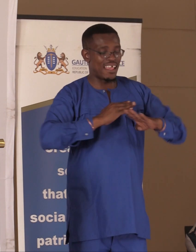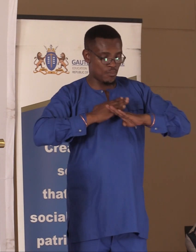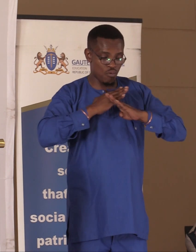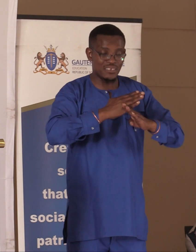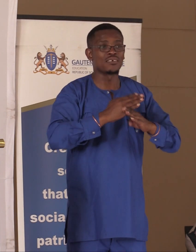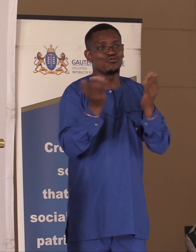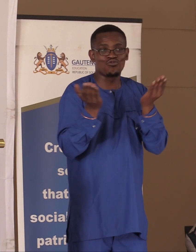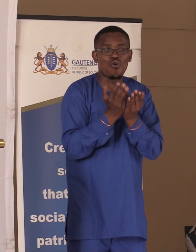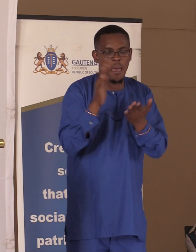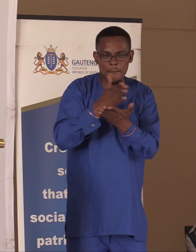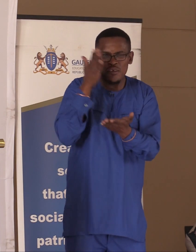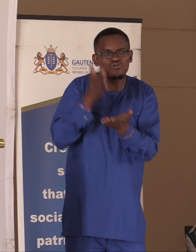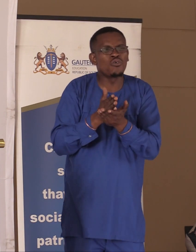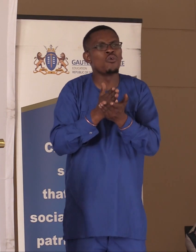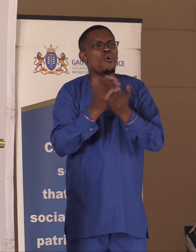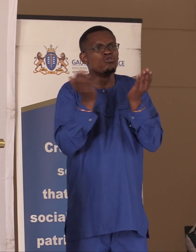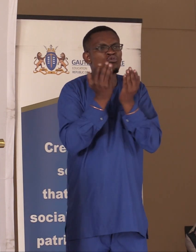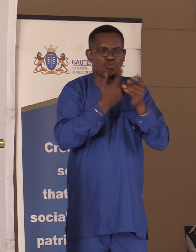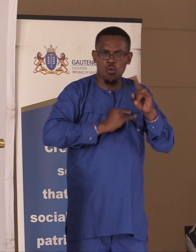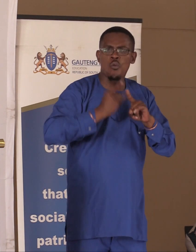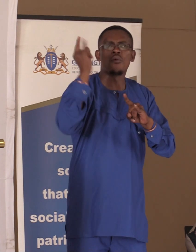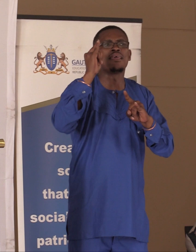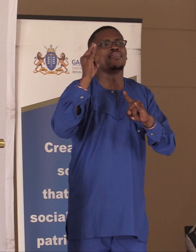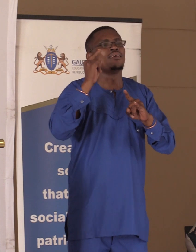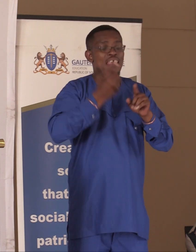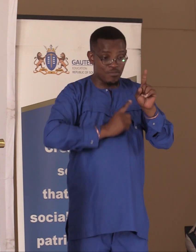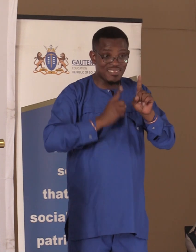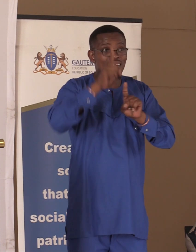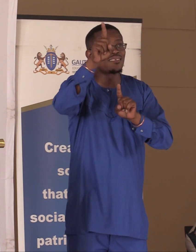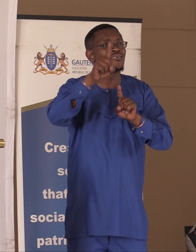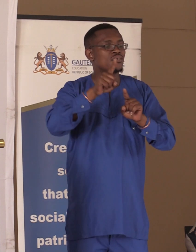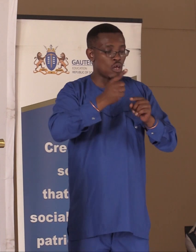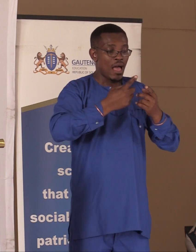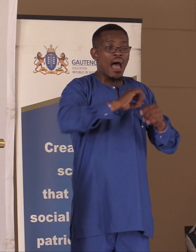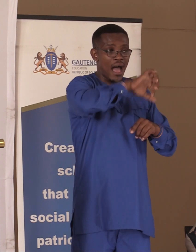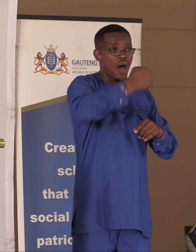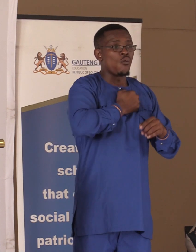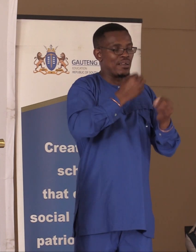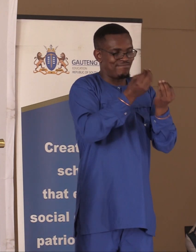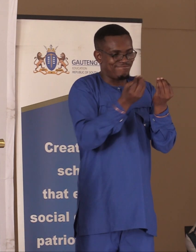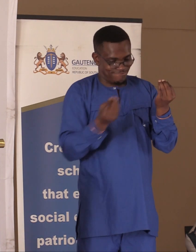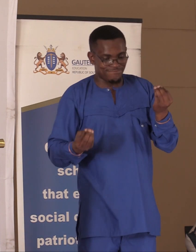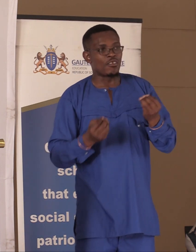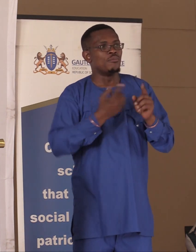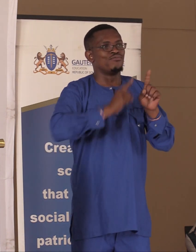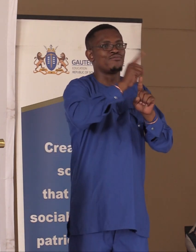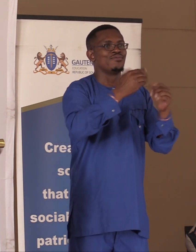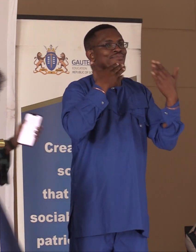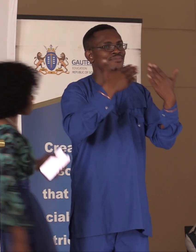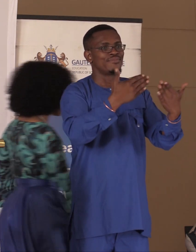Let's make sure it wins, because if it succeeds, we succeed, and our children's children will succeed. Thank you very much.